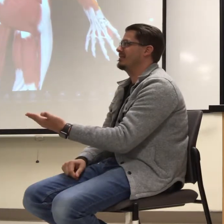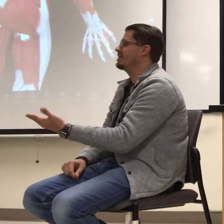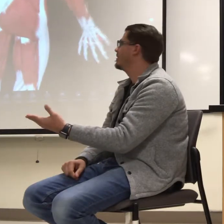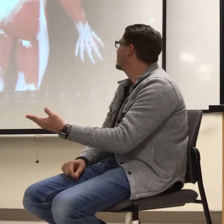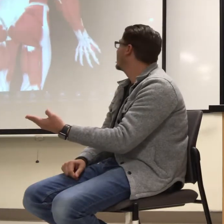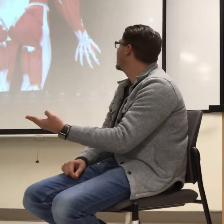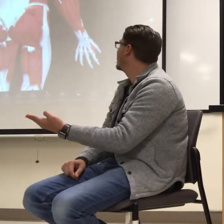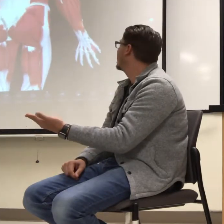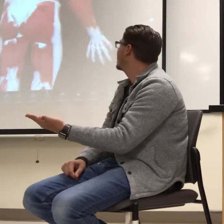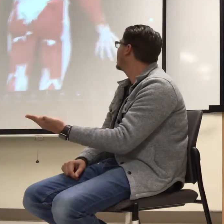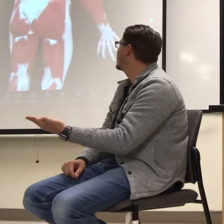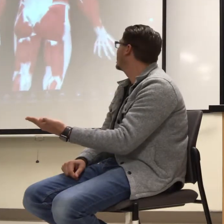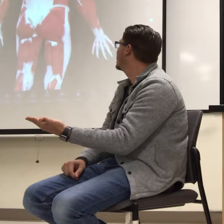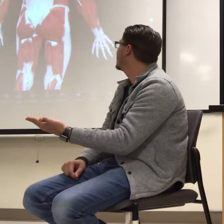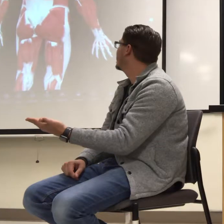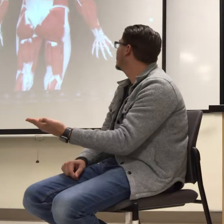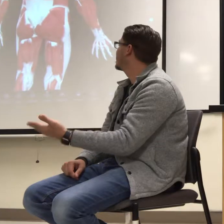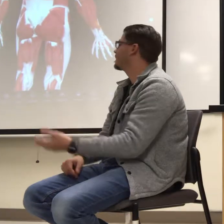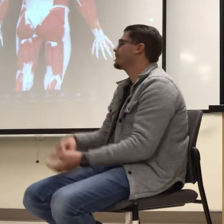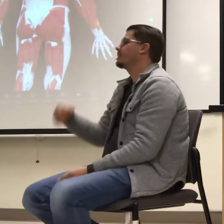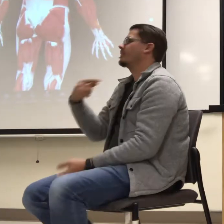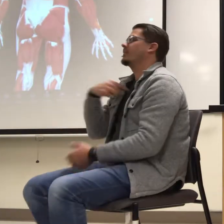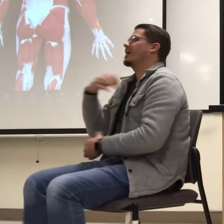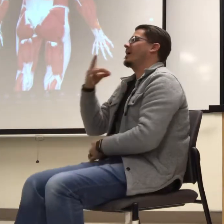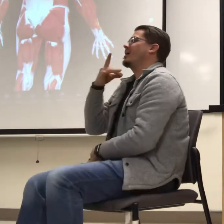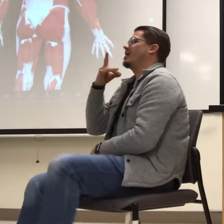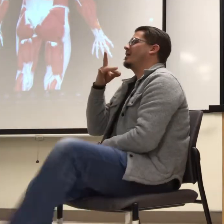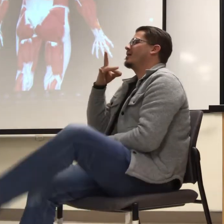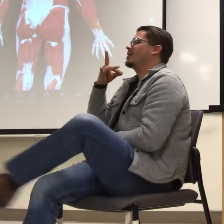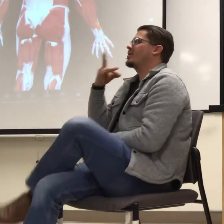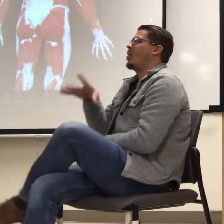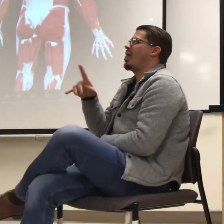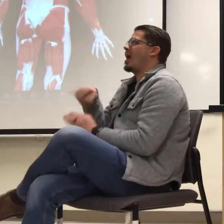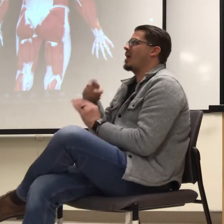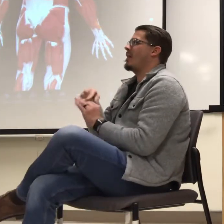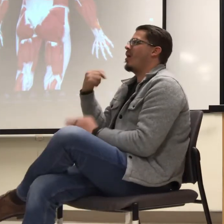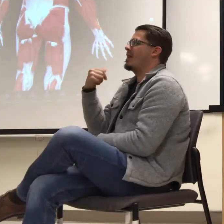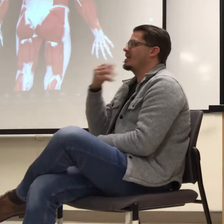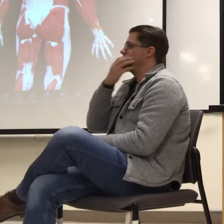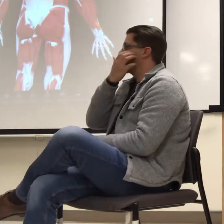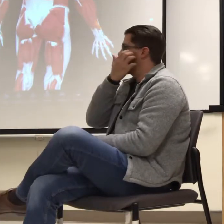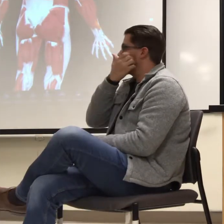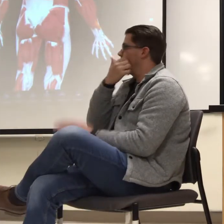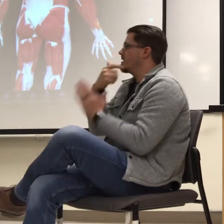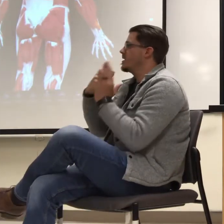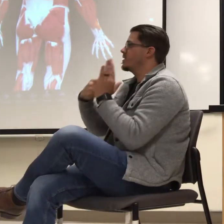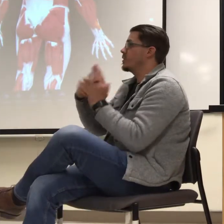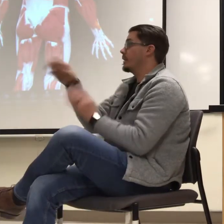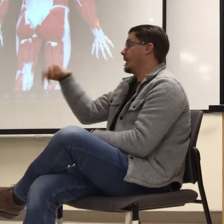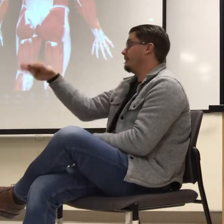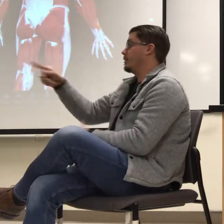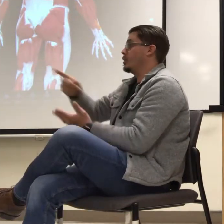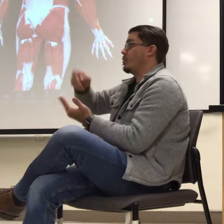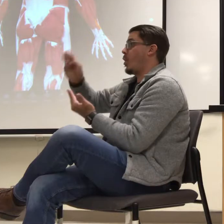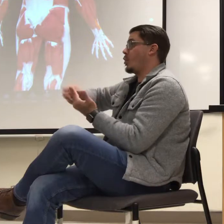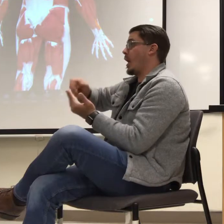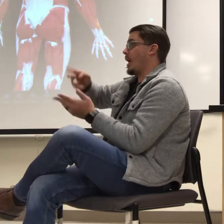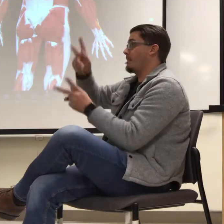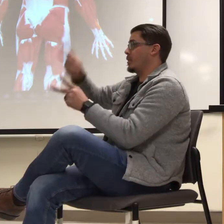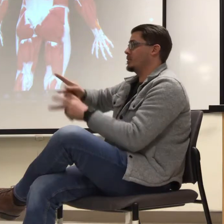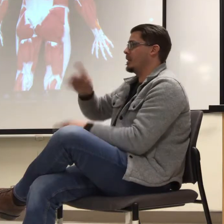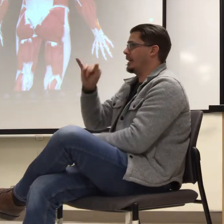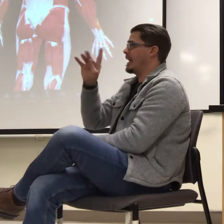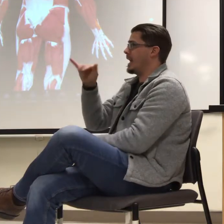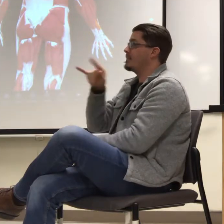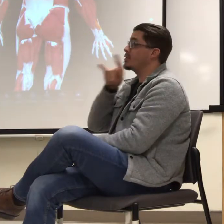Now they modeled it. What I don't like about these things, it's like they give it to the programmer. The anatomy is only as